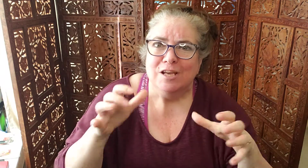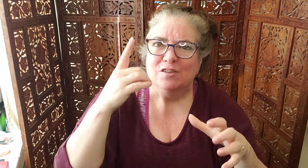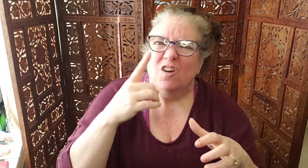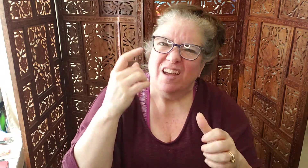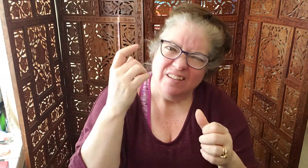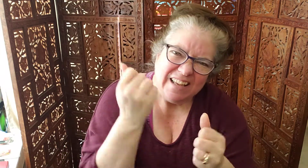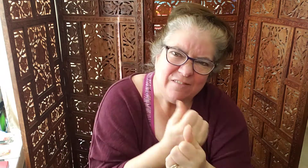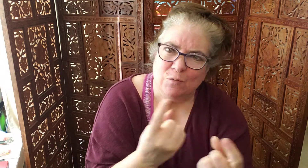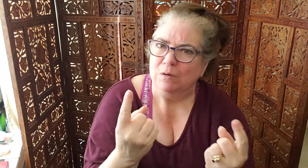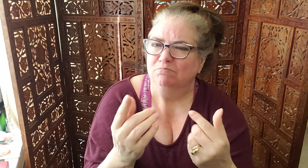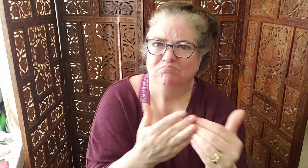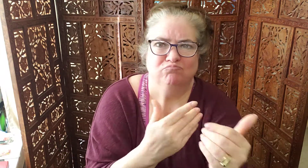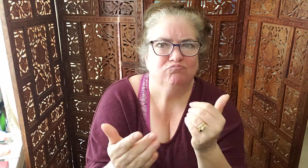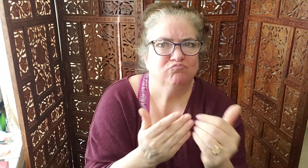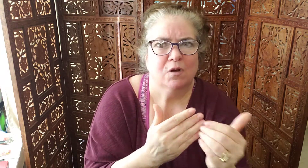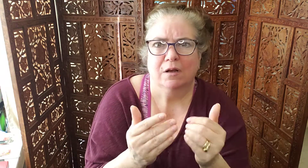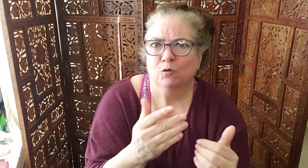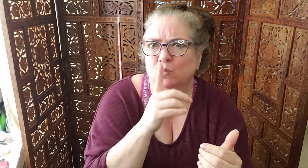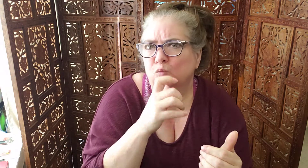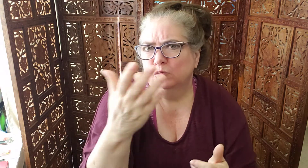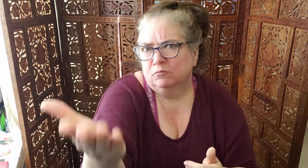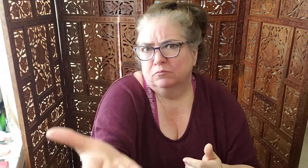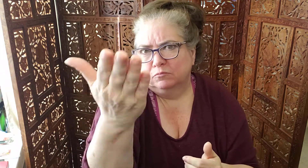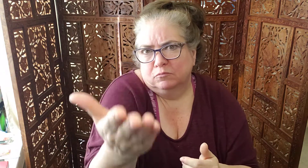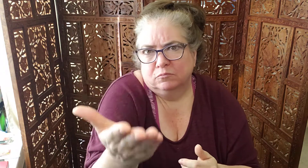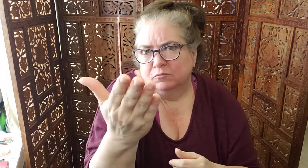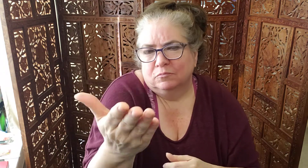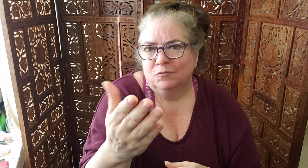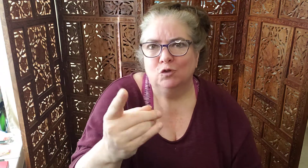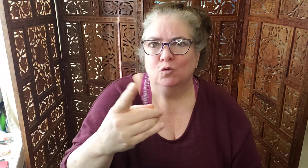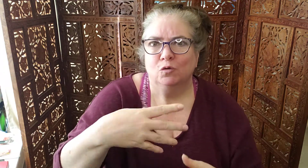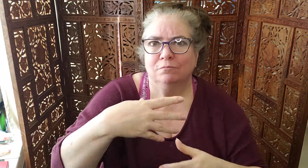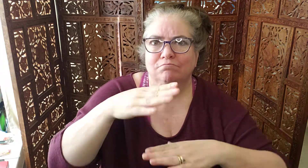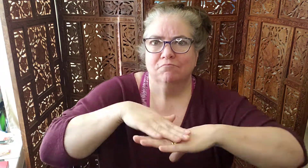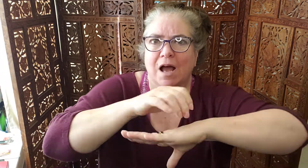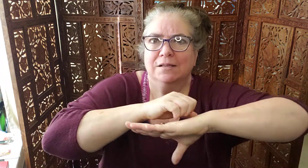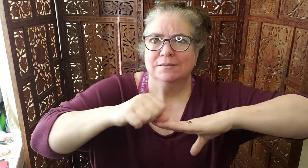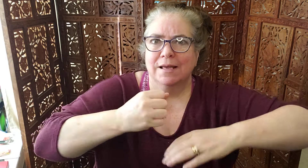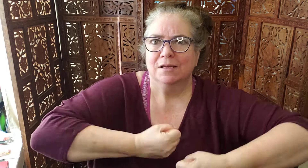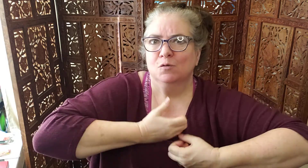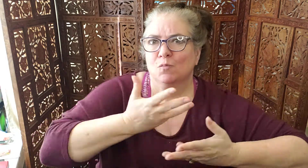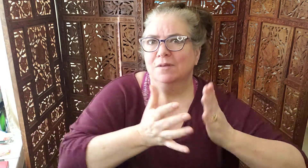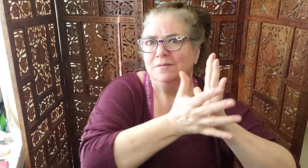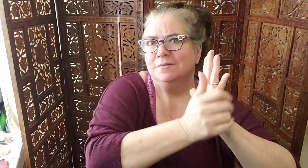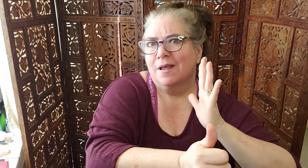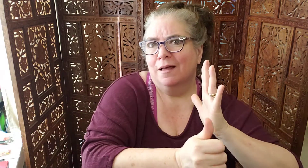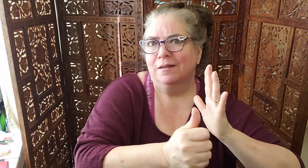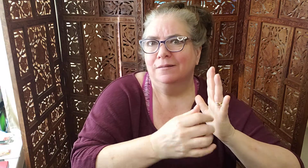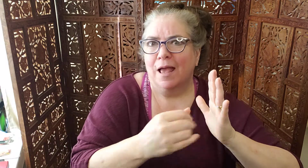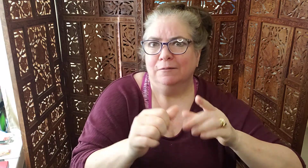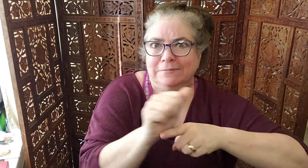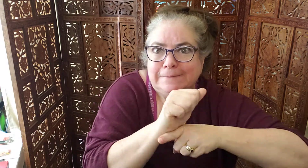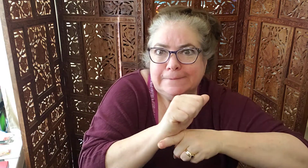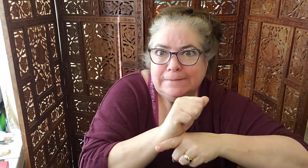and express their talent and refine it and play with it. Now, some of the theaters are segregated, of